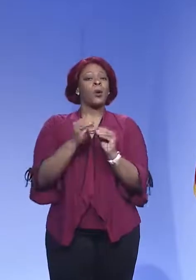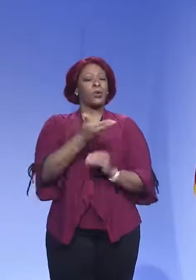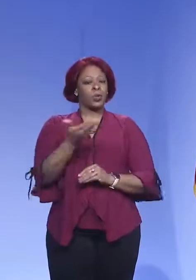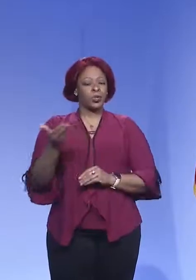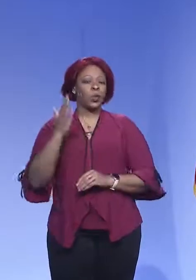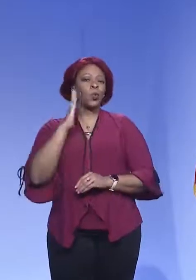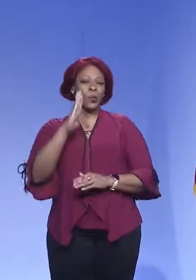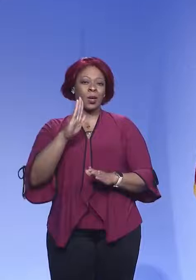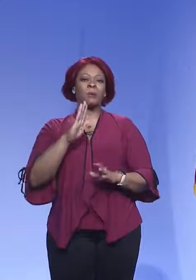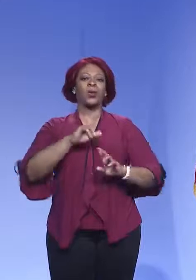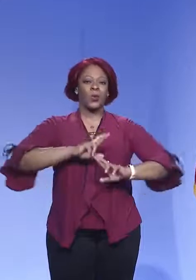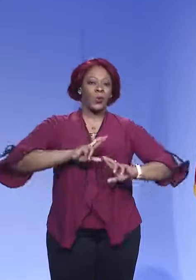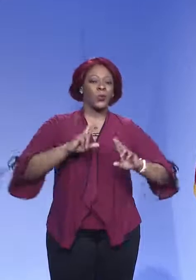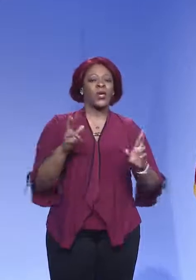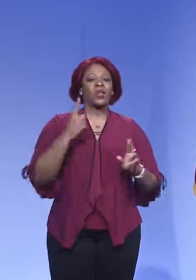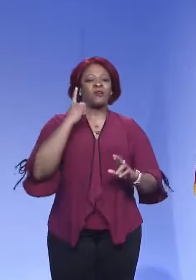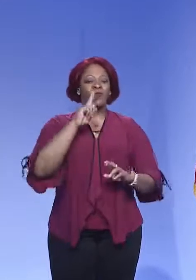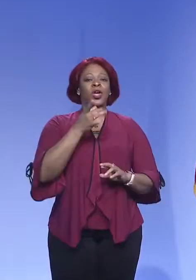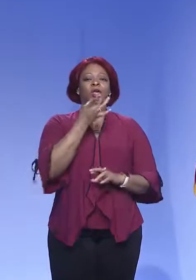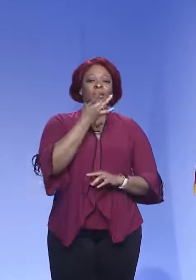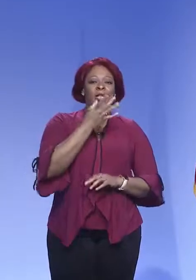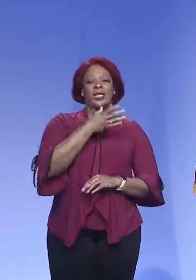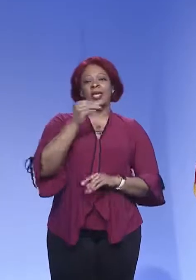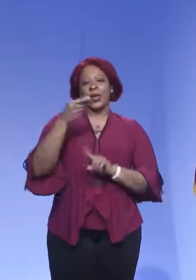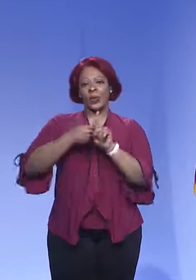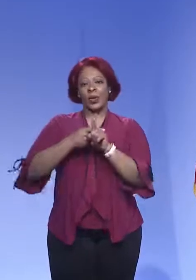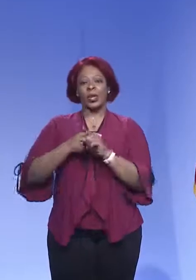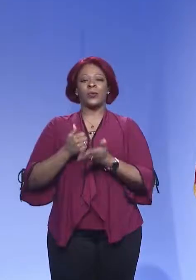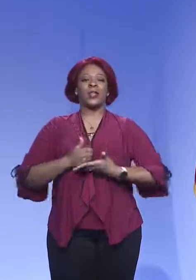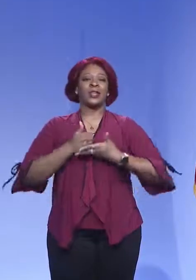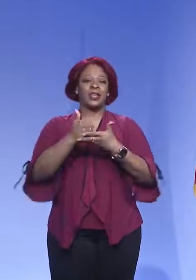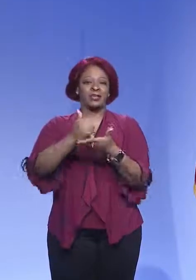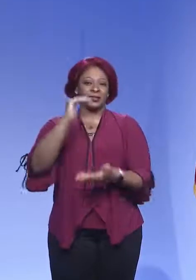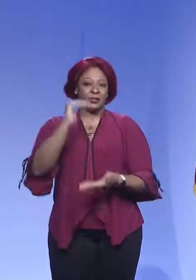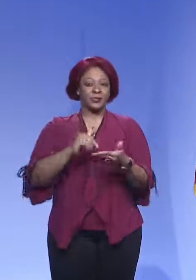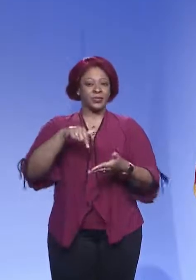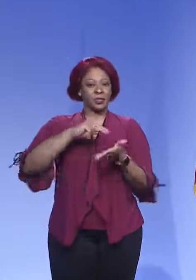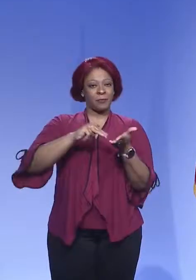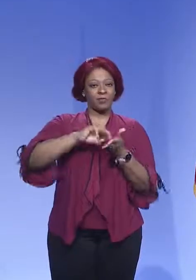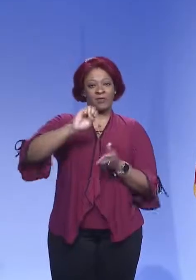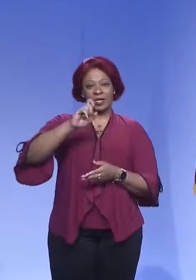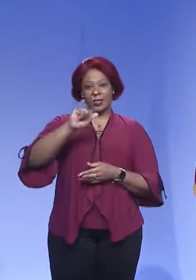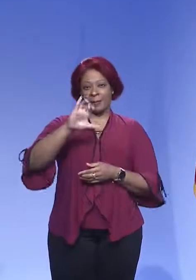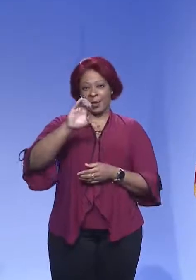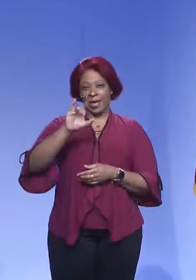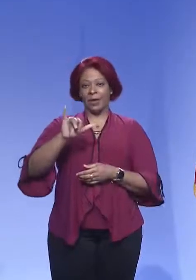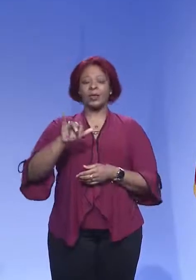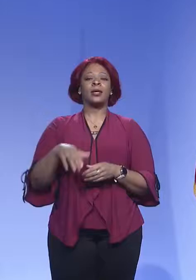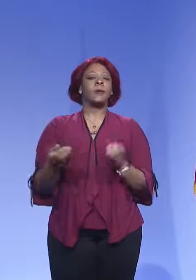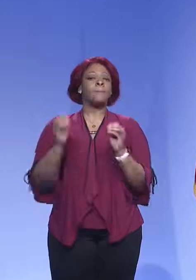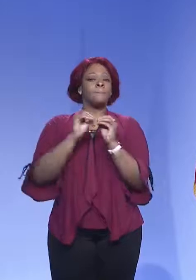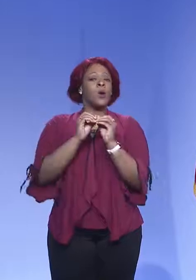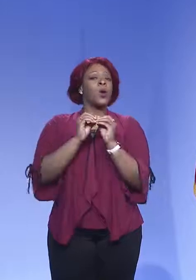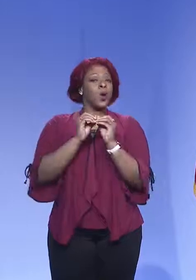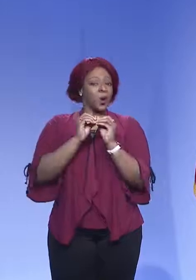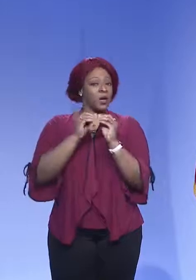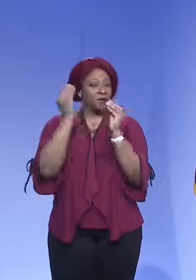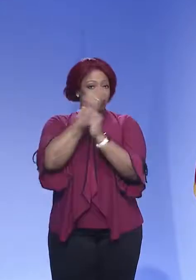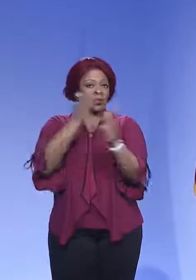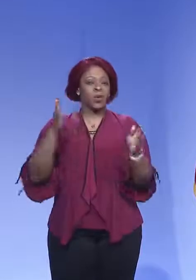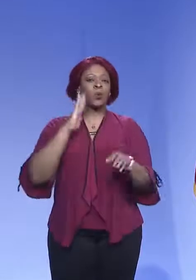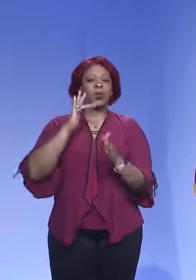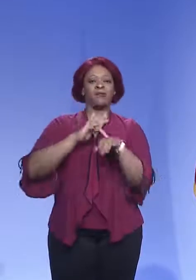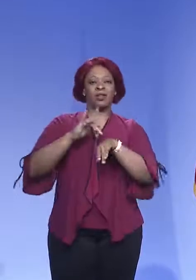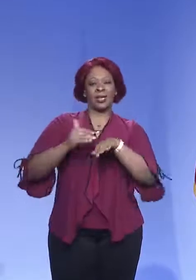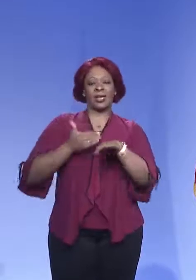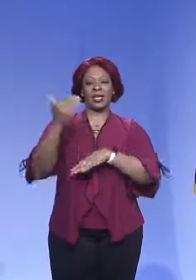resources for rent relief and utility assistance in Memphis and Shelby County, and more information on new programs will be available in the next